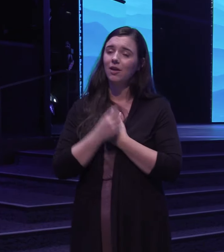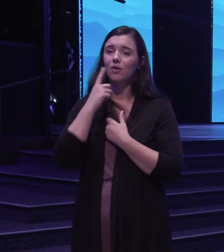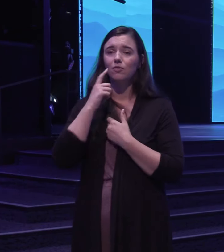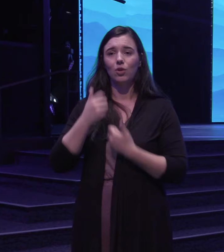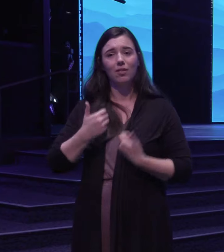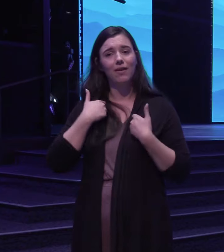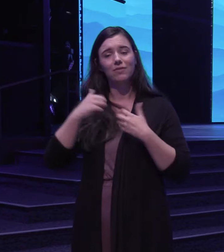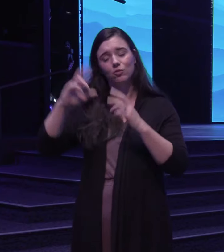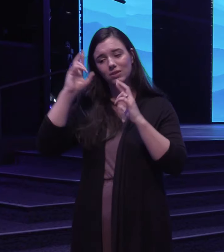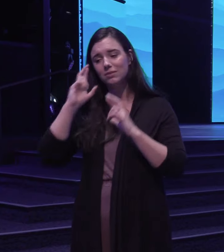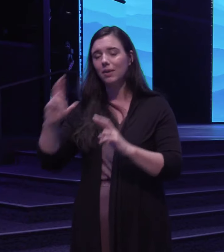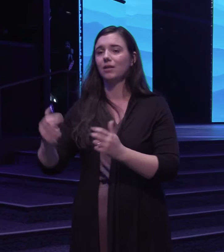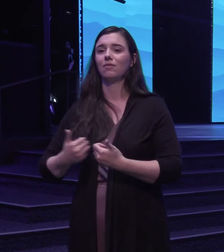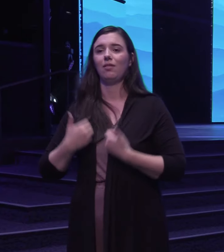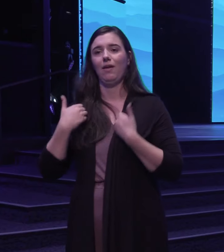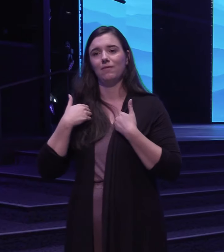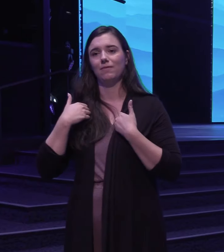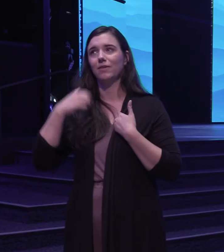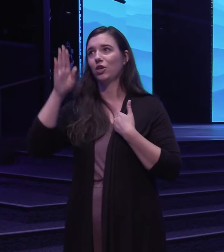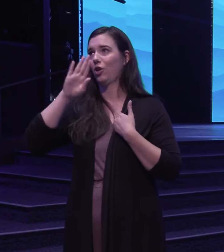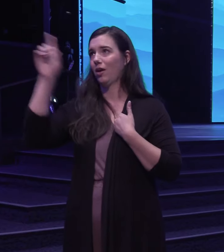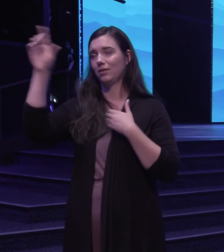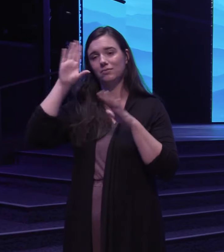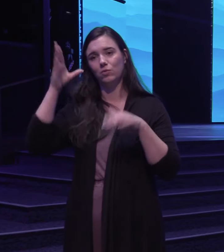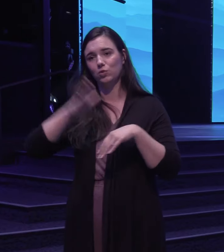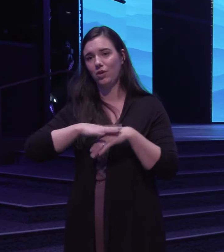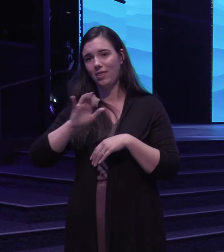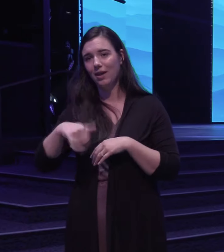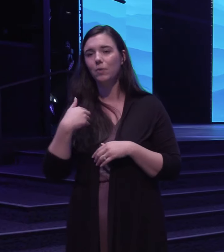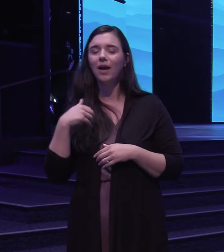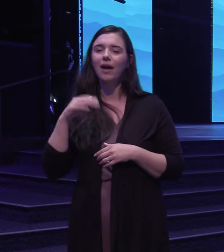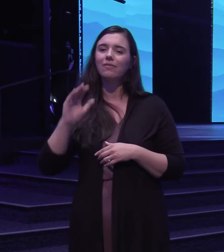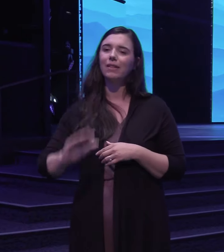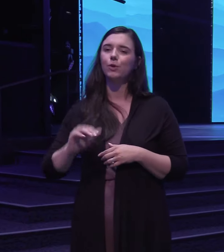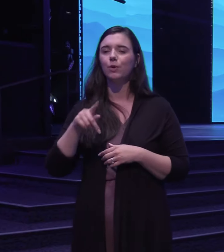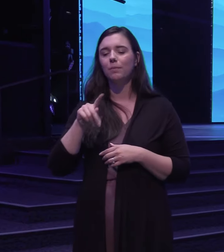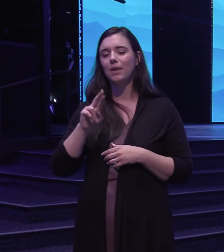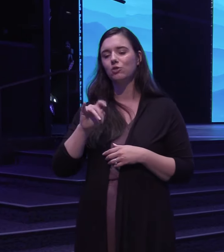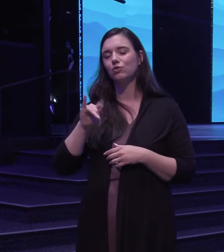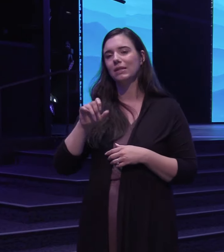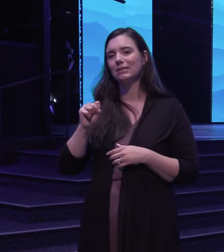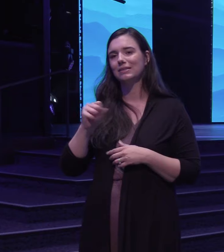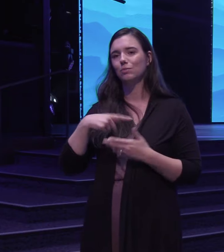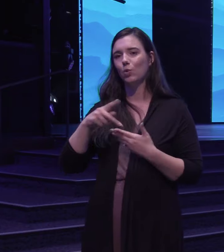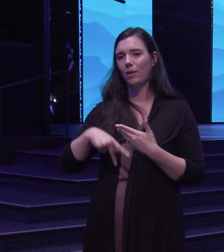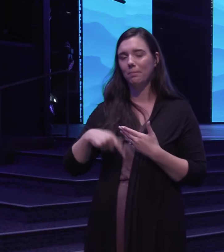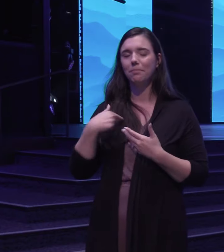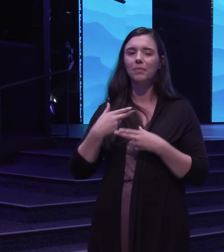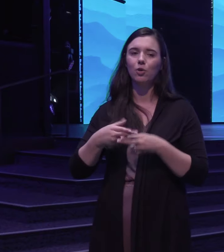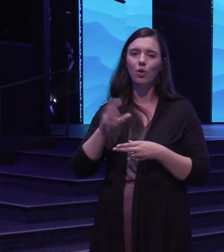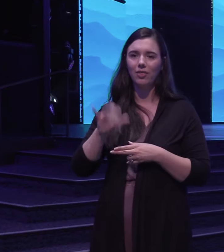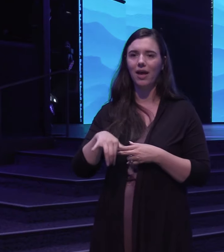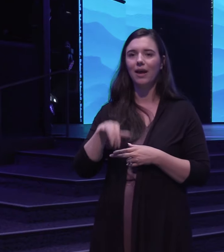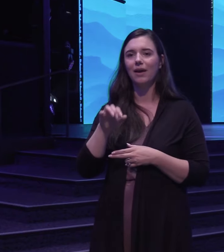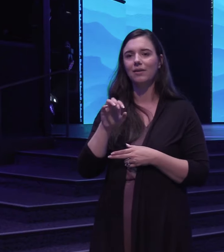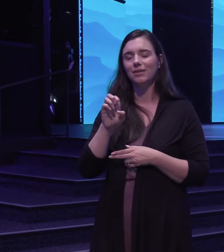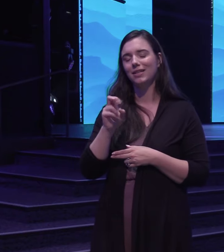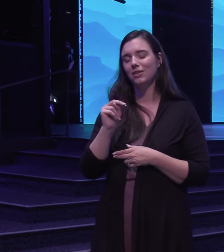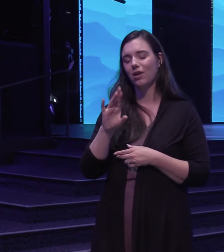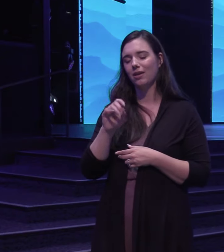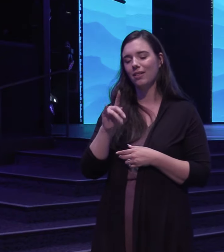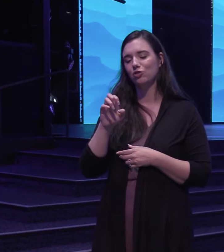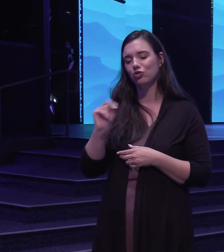respect of life is what God is all about. And then we have the Little Patriots program. I call that the